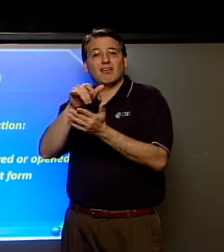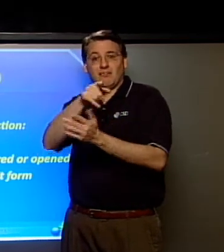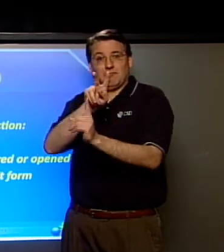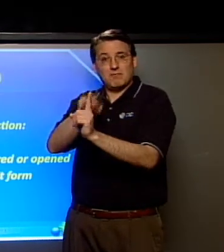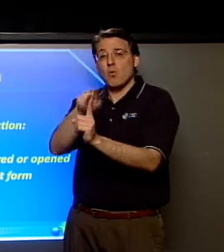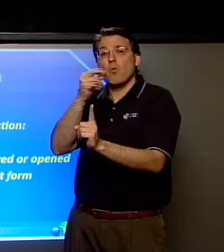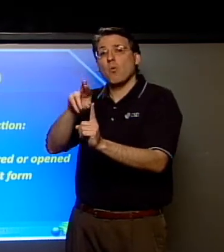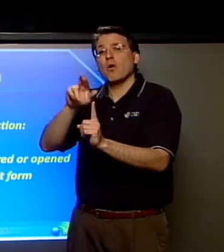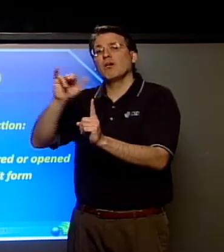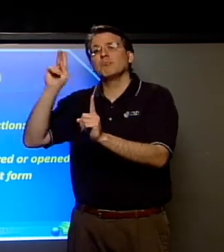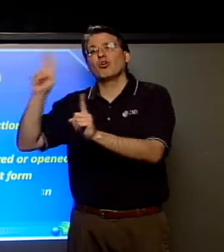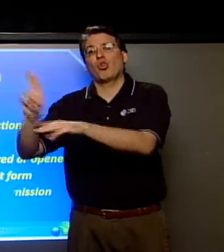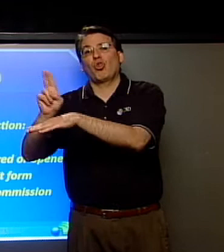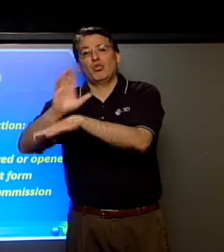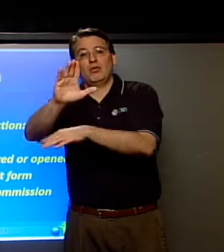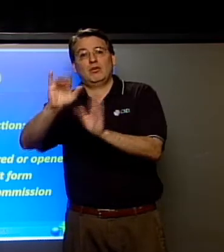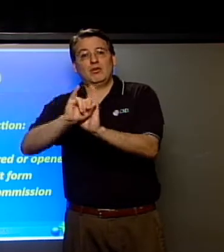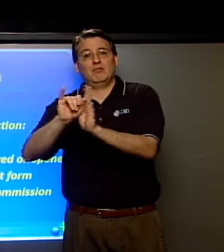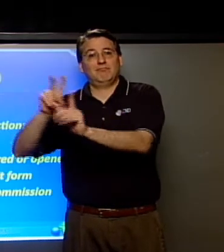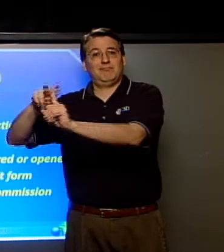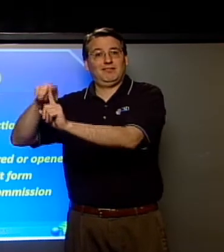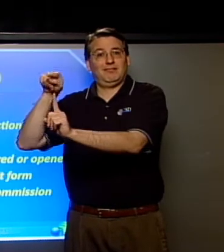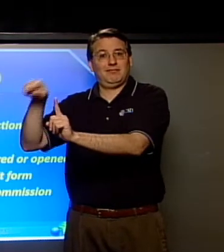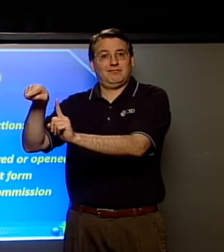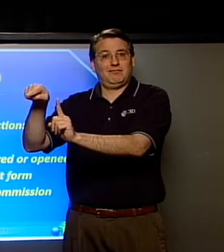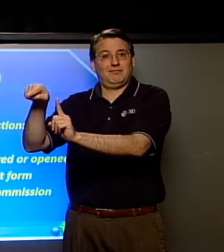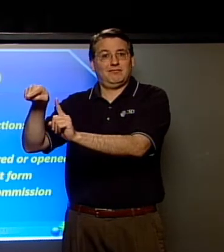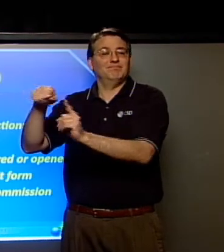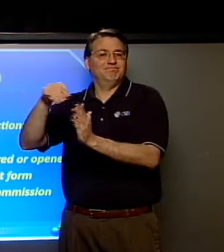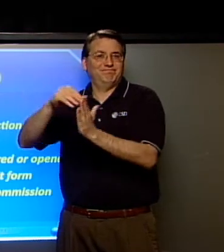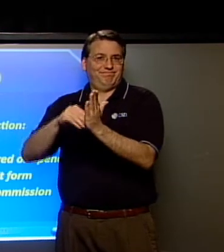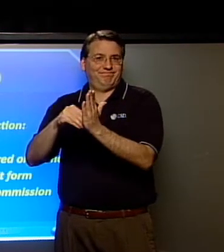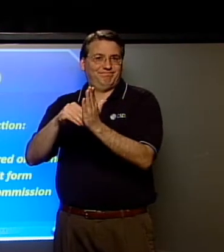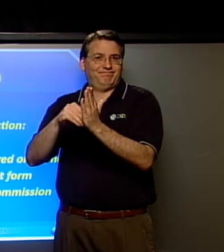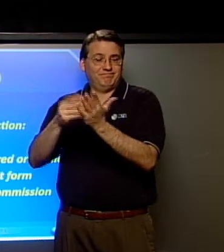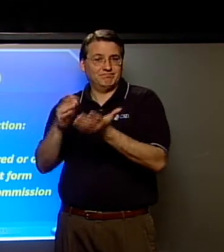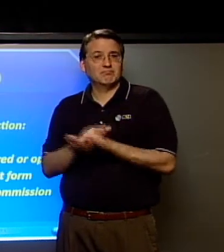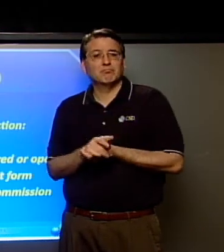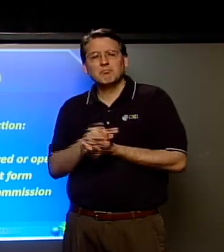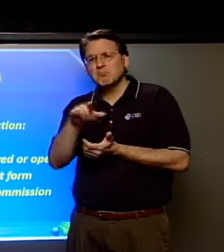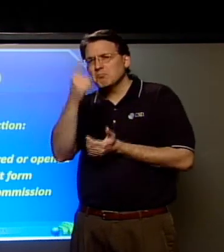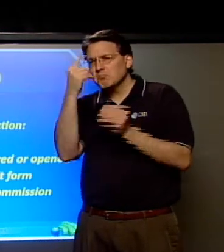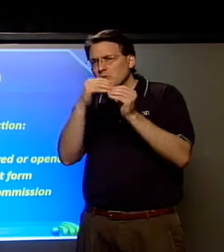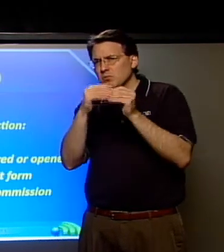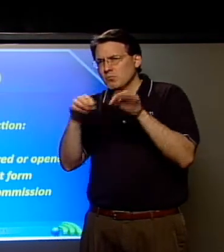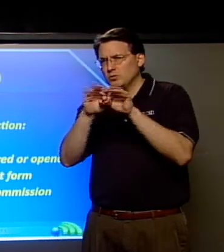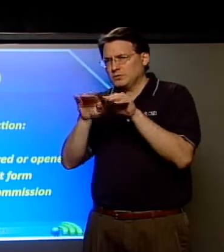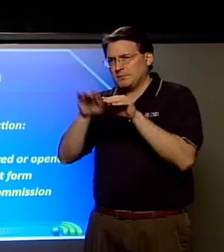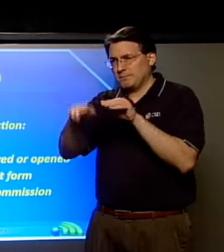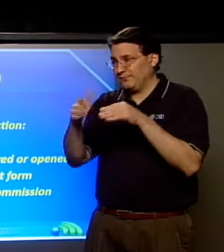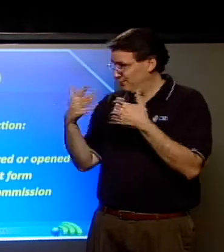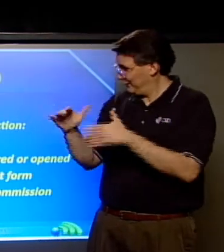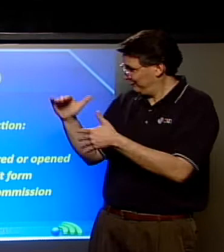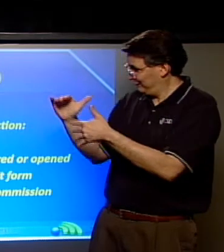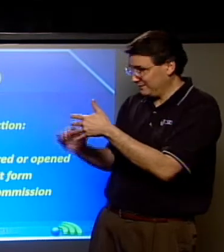is true and that these fraudulent activity was not done by you. Also, you can contact the Federal Trade